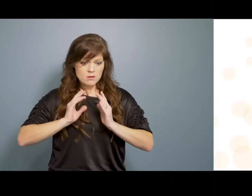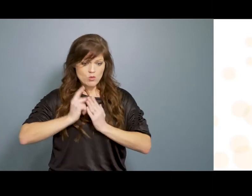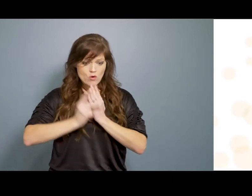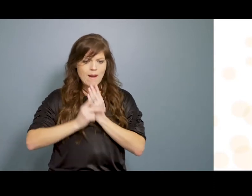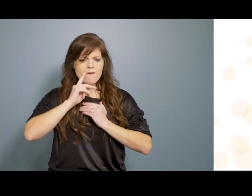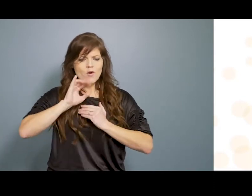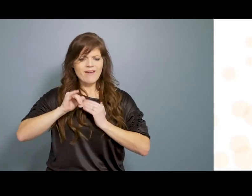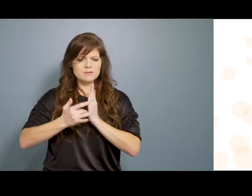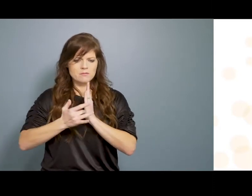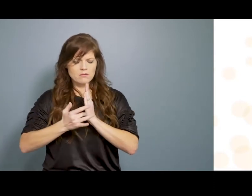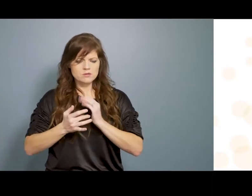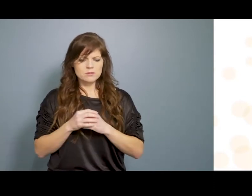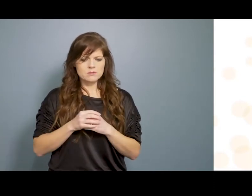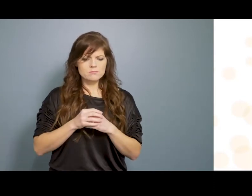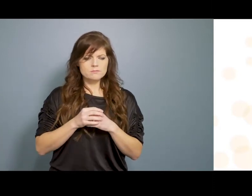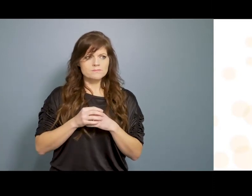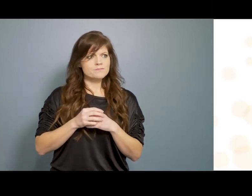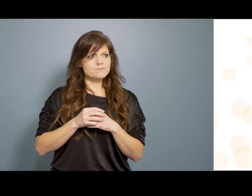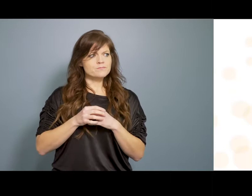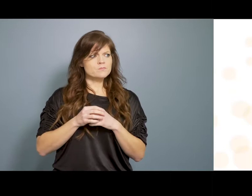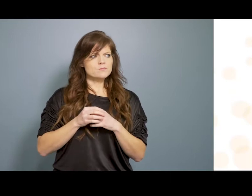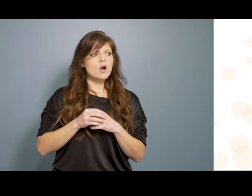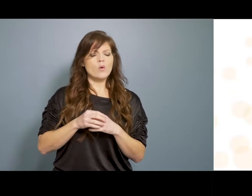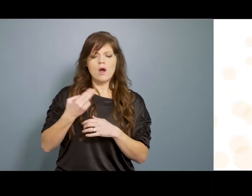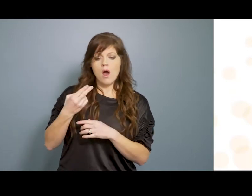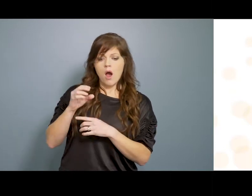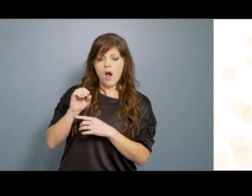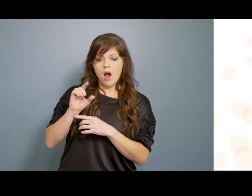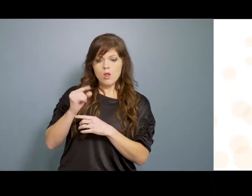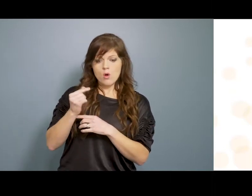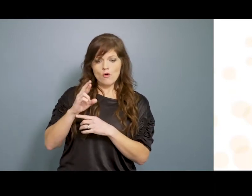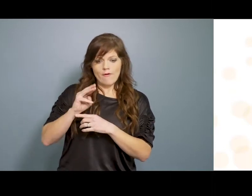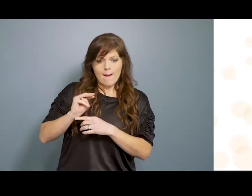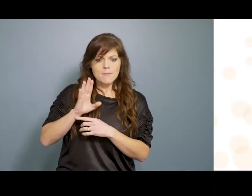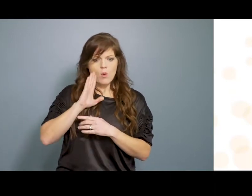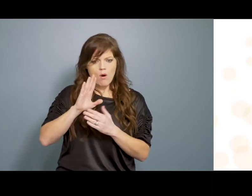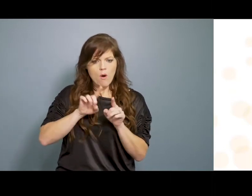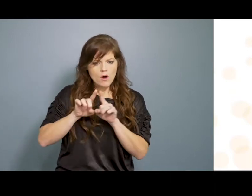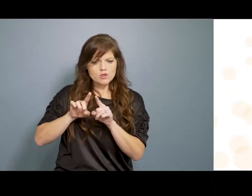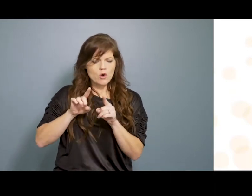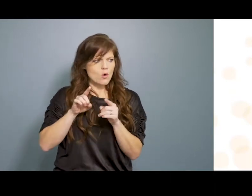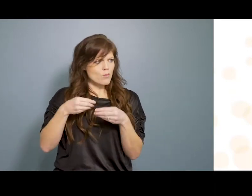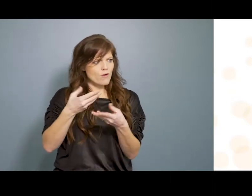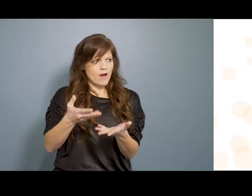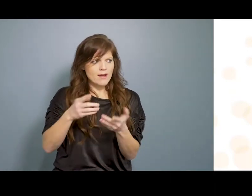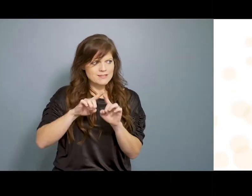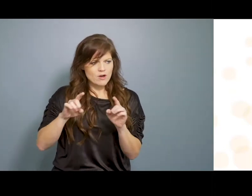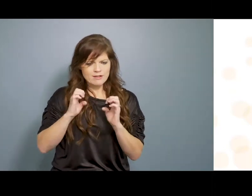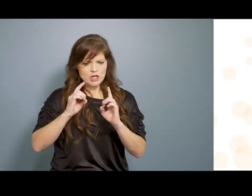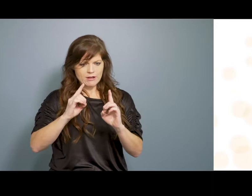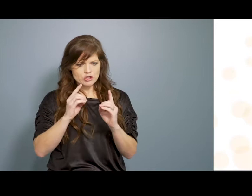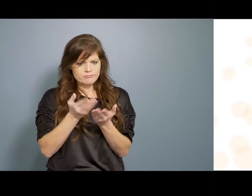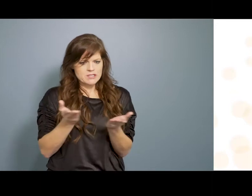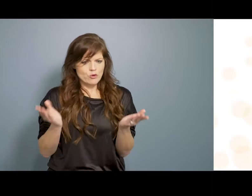Holograms providing whole new ways to present educational material. Avatar, don't even go there right now. That's way down the road even